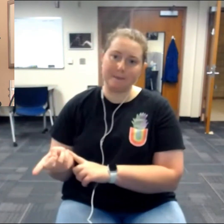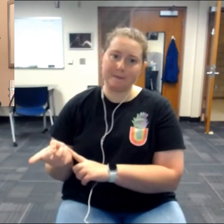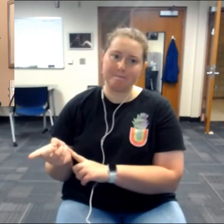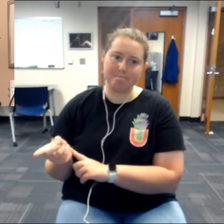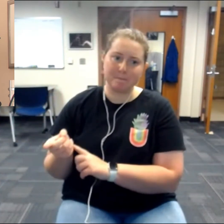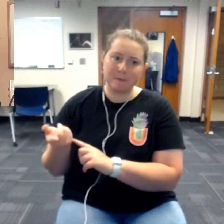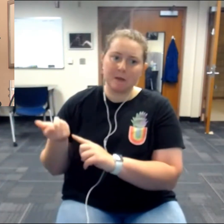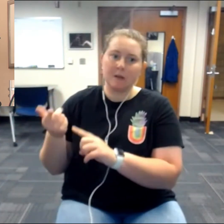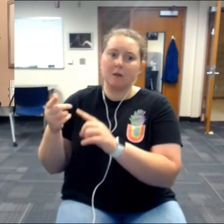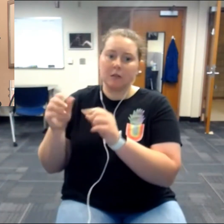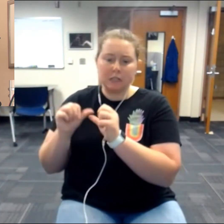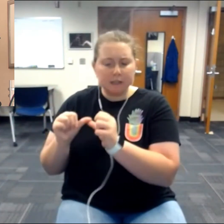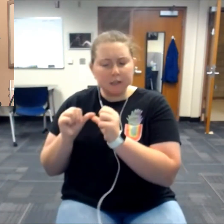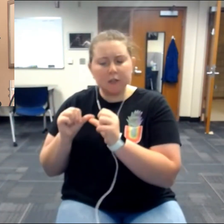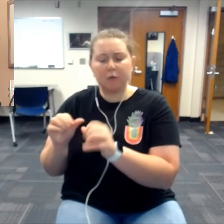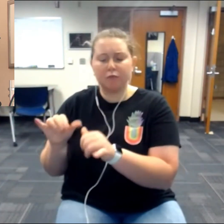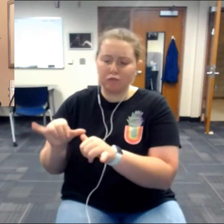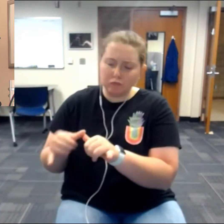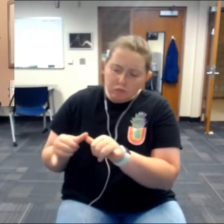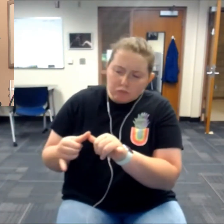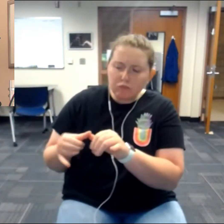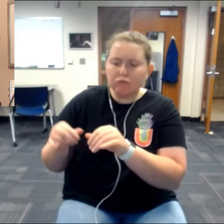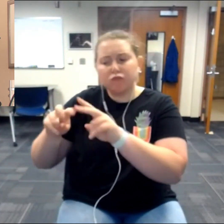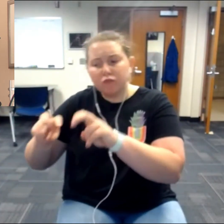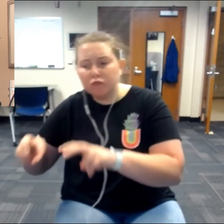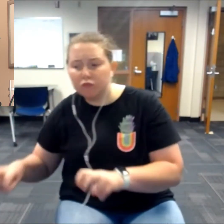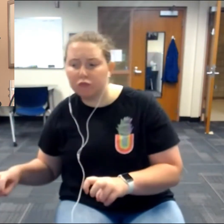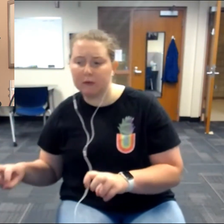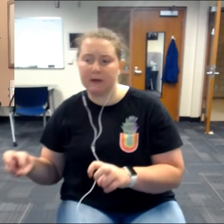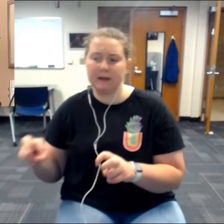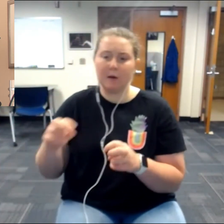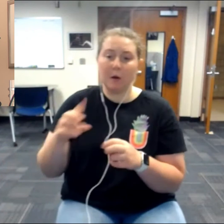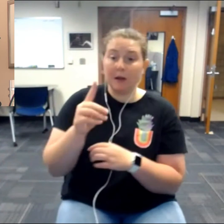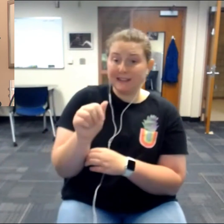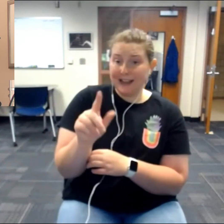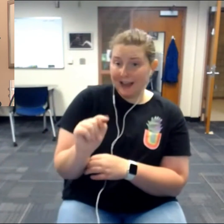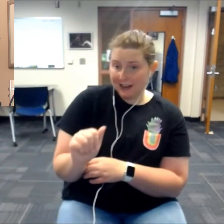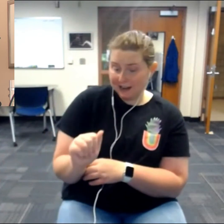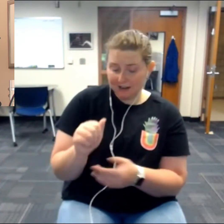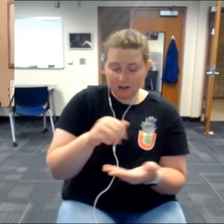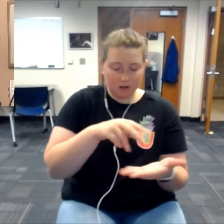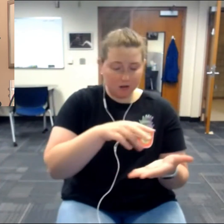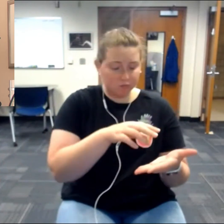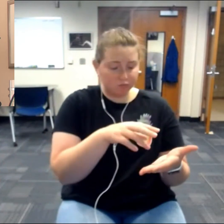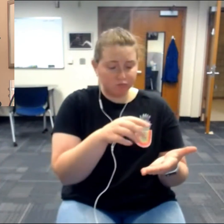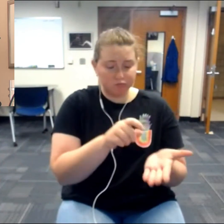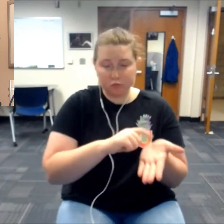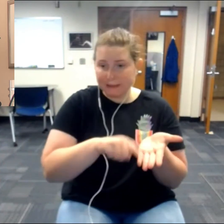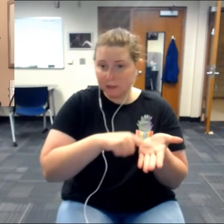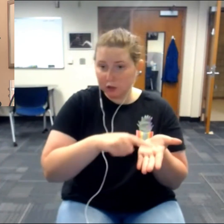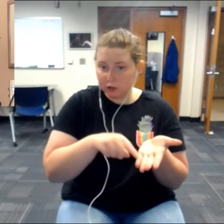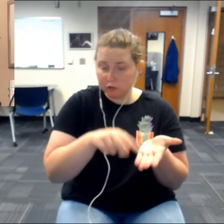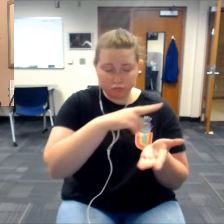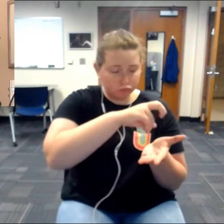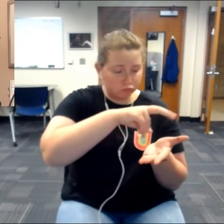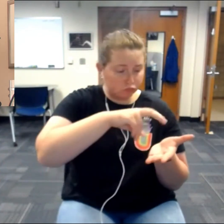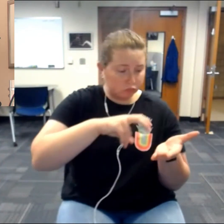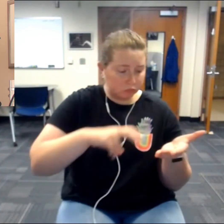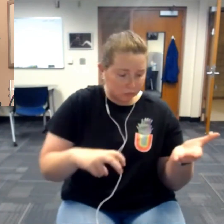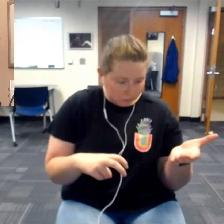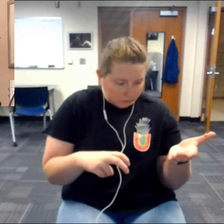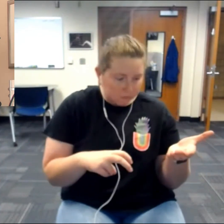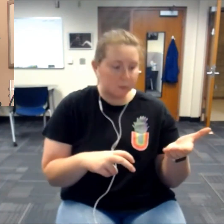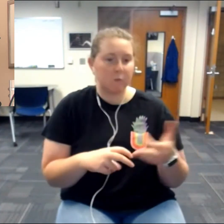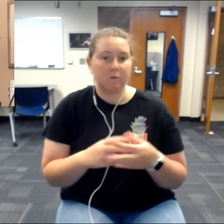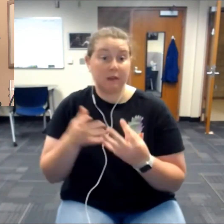measurements, analyzing data, analyzing the health of the eye, and then determining what type of focusing